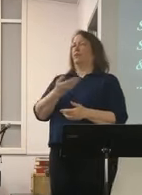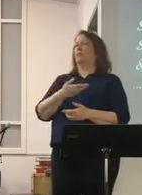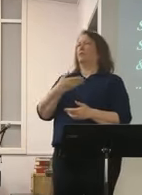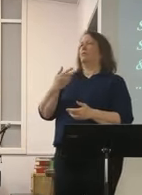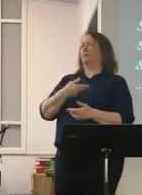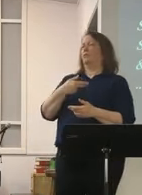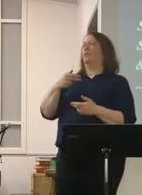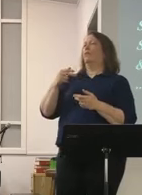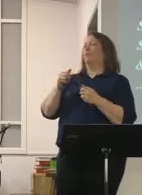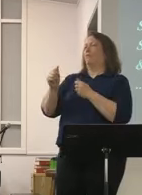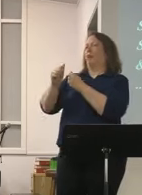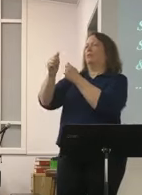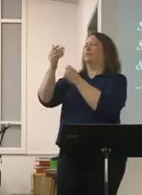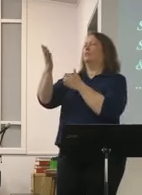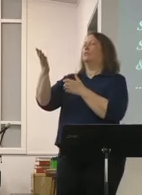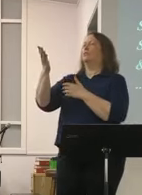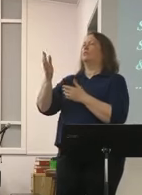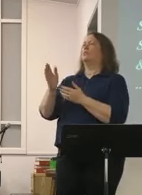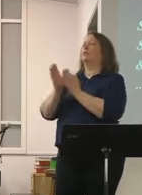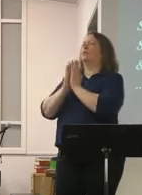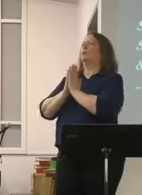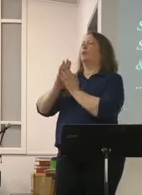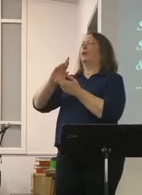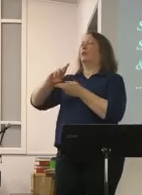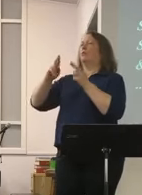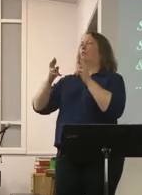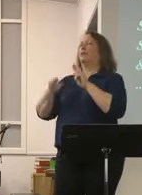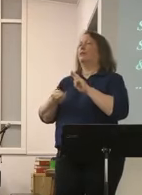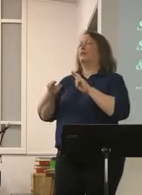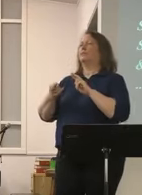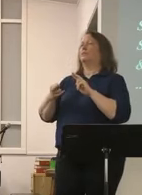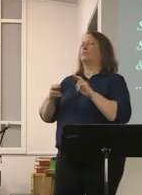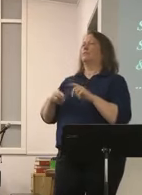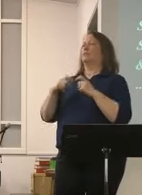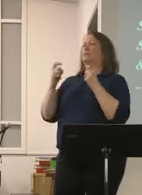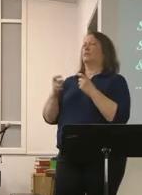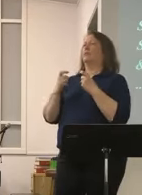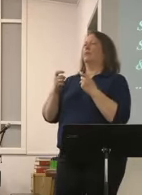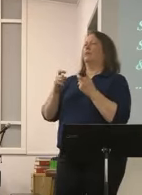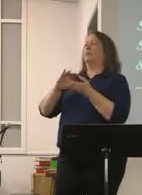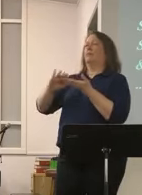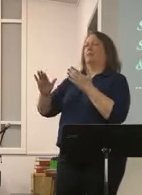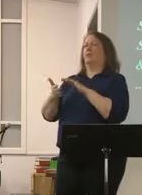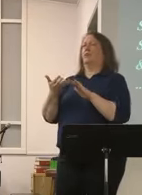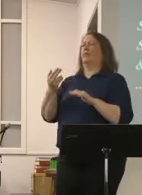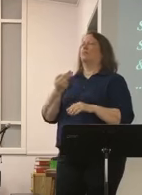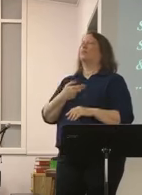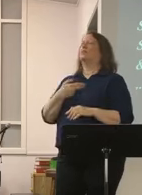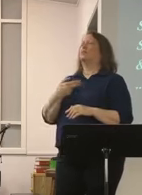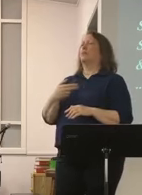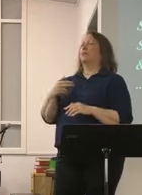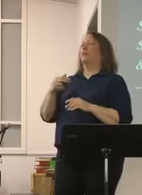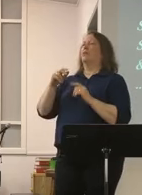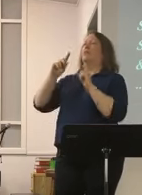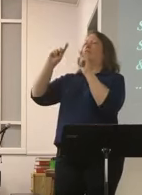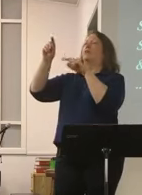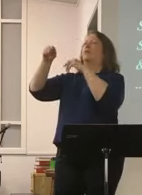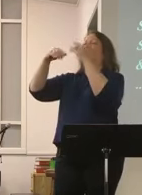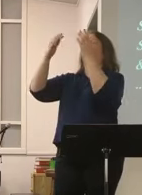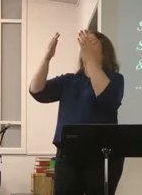of you that have asked for repentance, we have repented of our sins and asked you to forgive us, that we go to